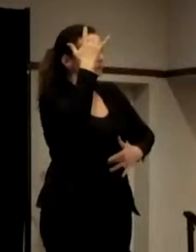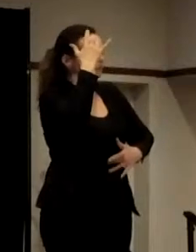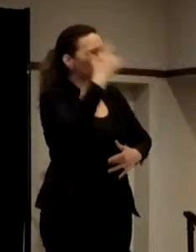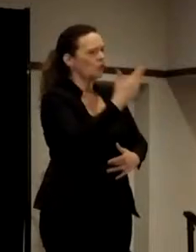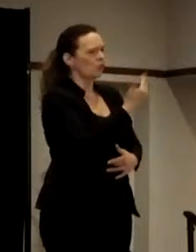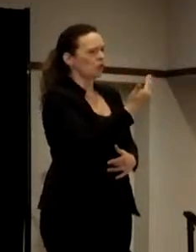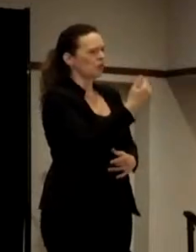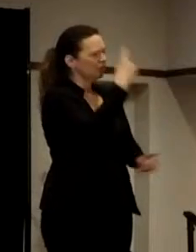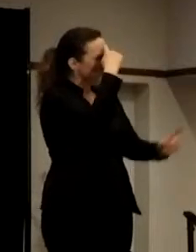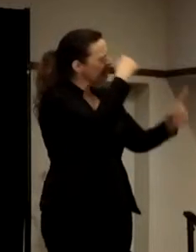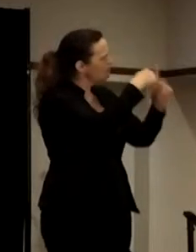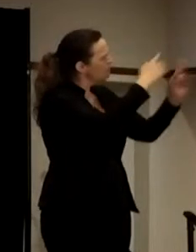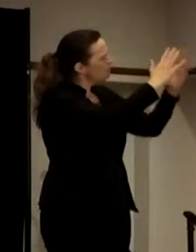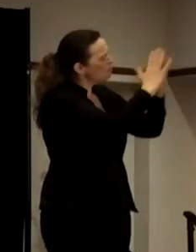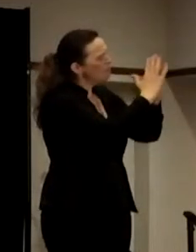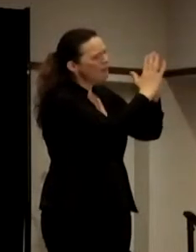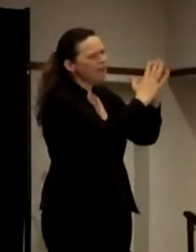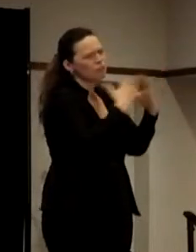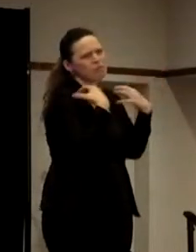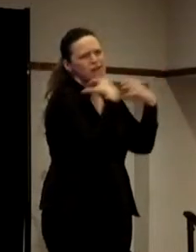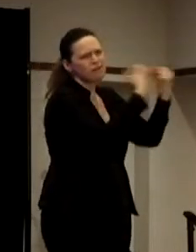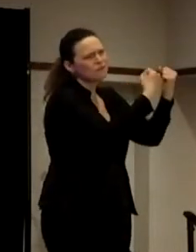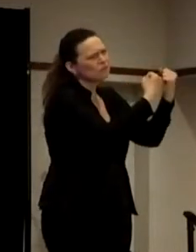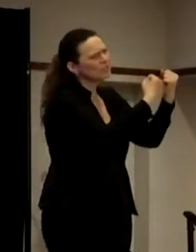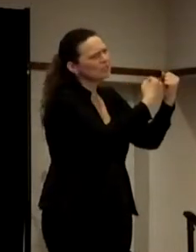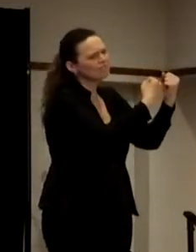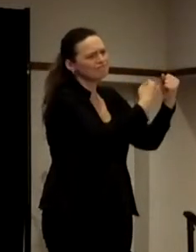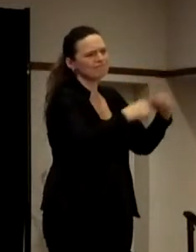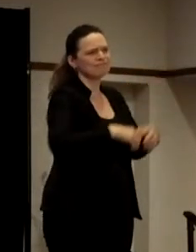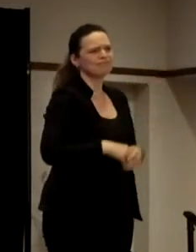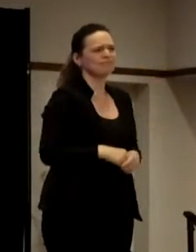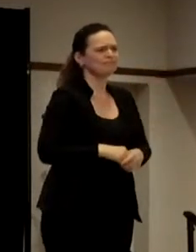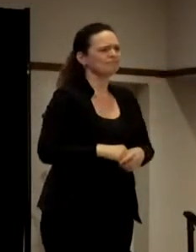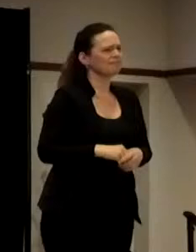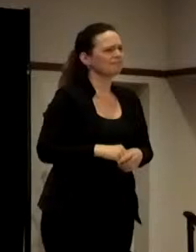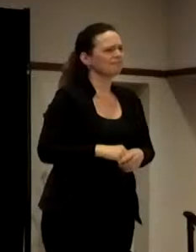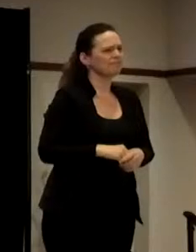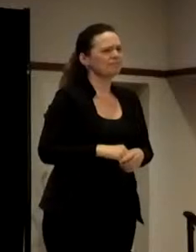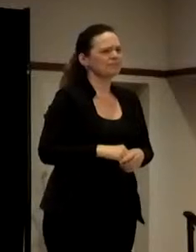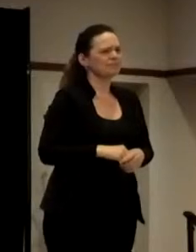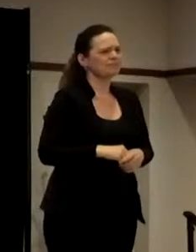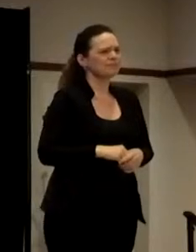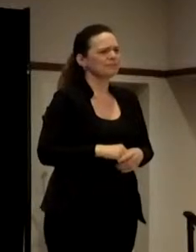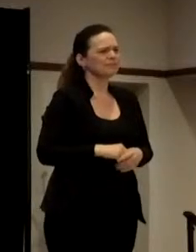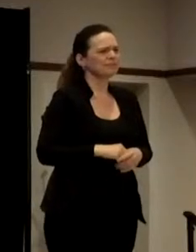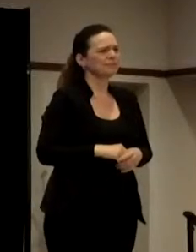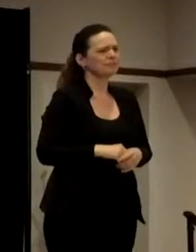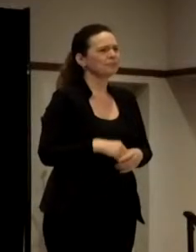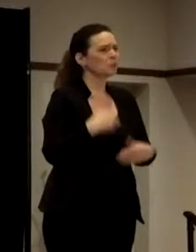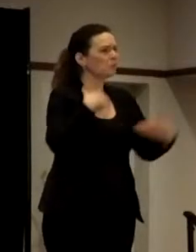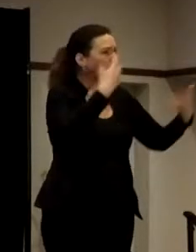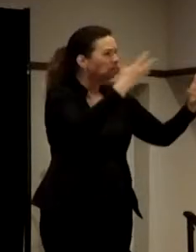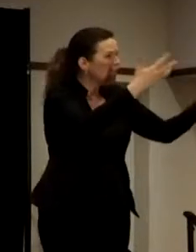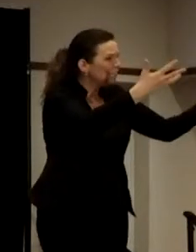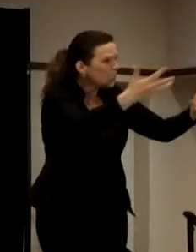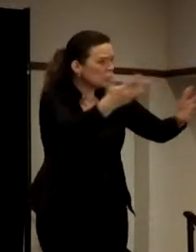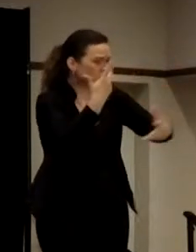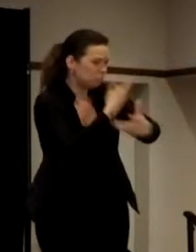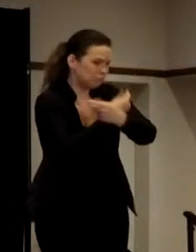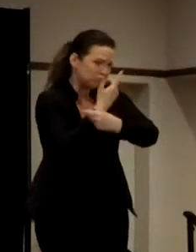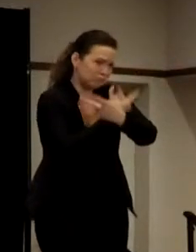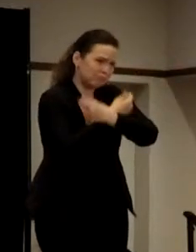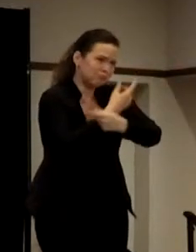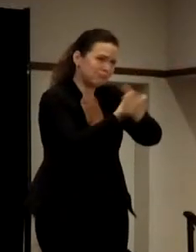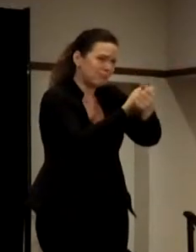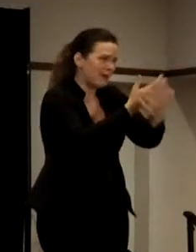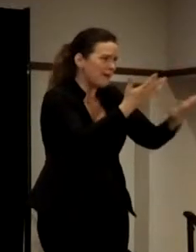Related to the vaccine, we continue to vaccinate at pretty high levels. I think our number going